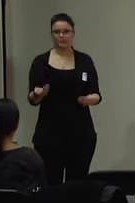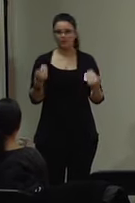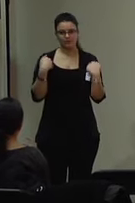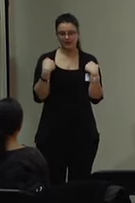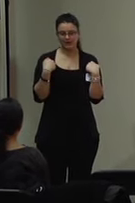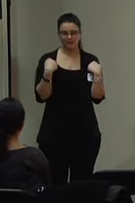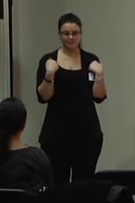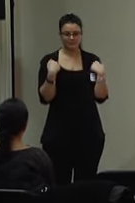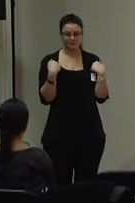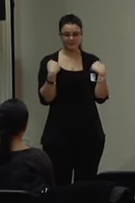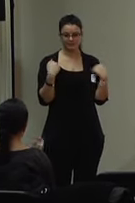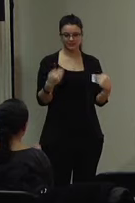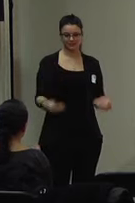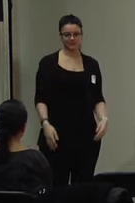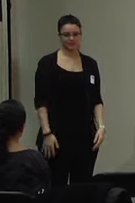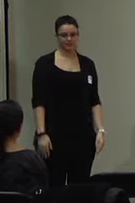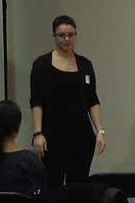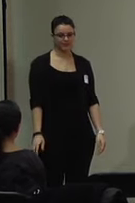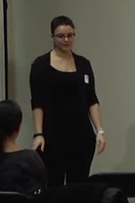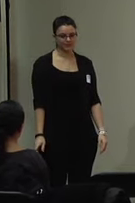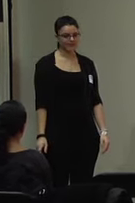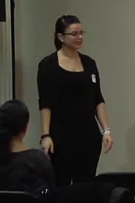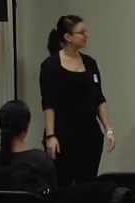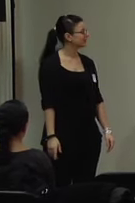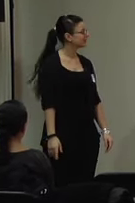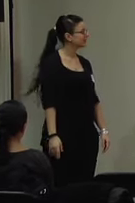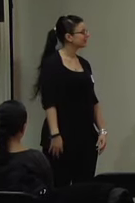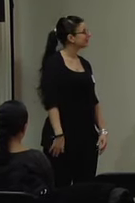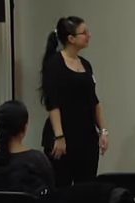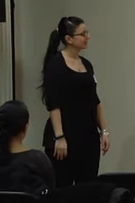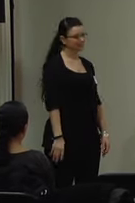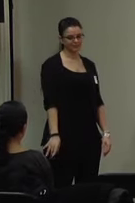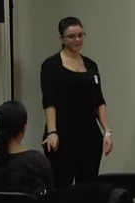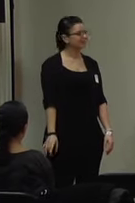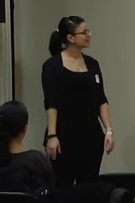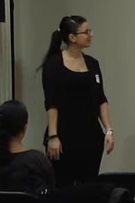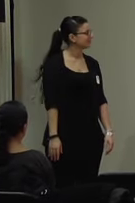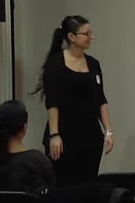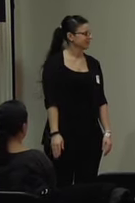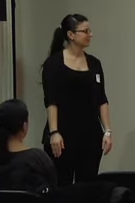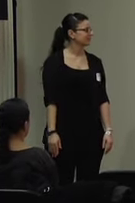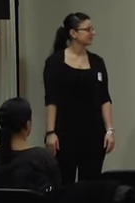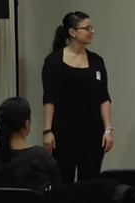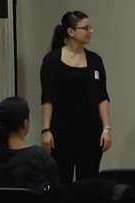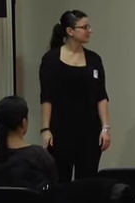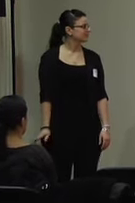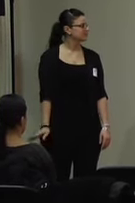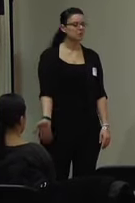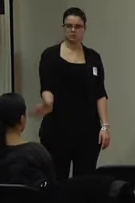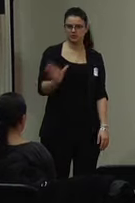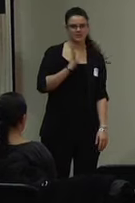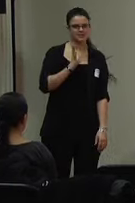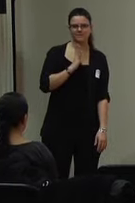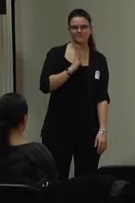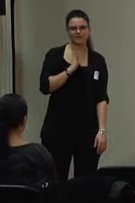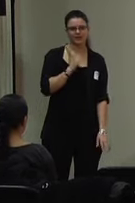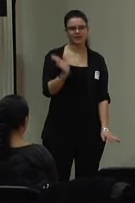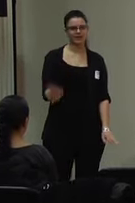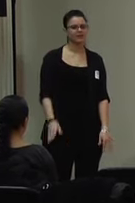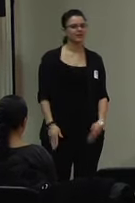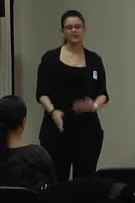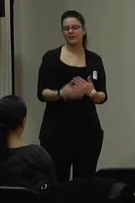some rice, or grilled vegetables over wilted spinach. And they usually are pretty happy to make something. And that way, it's not